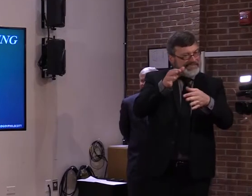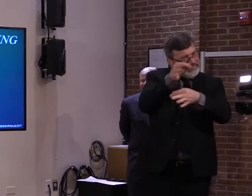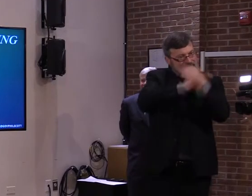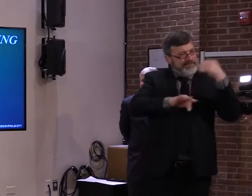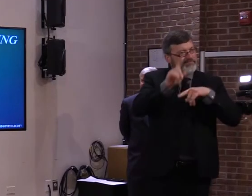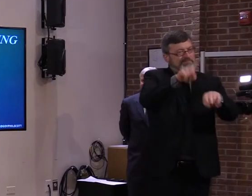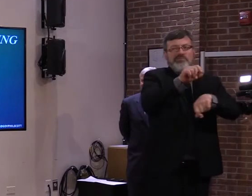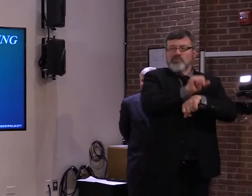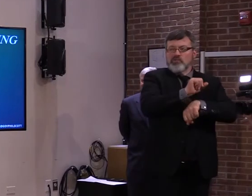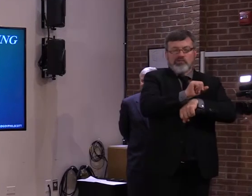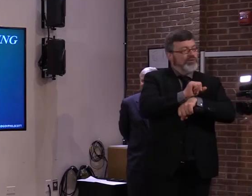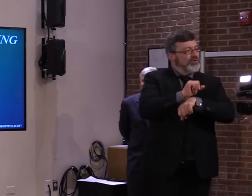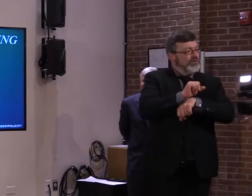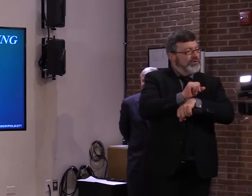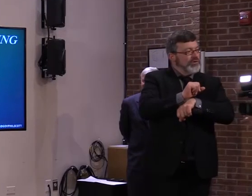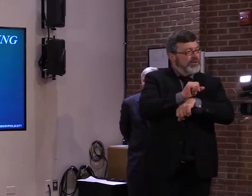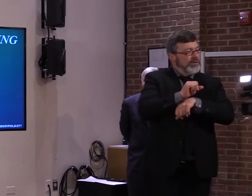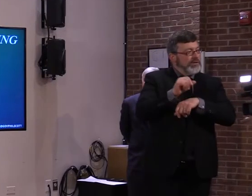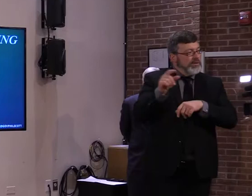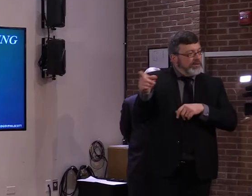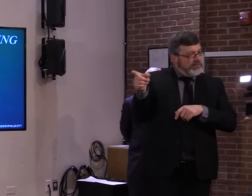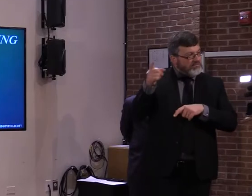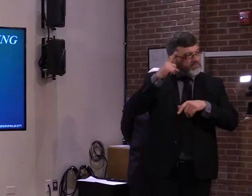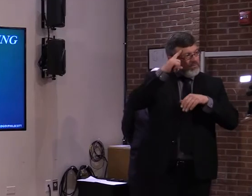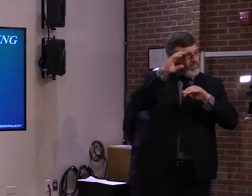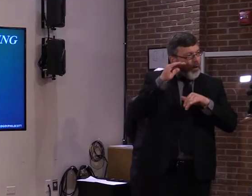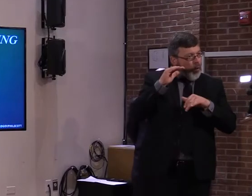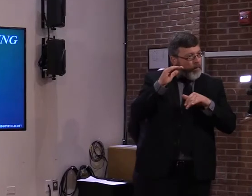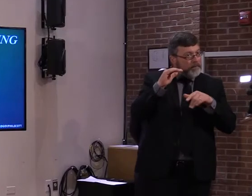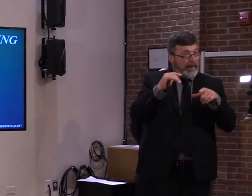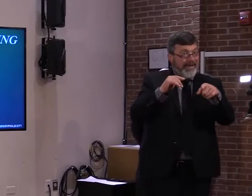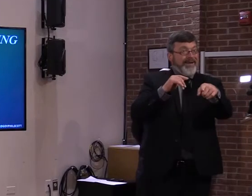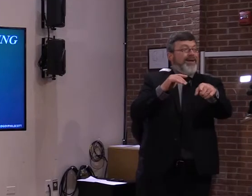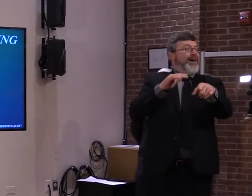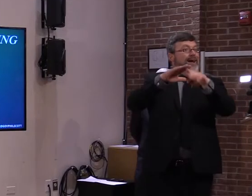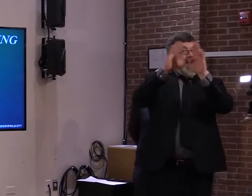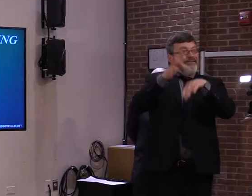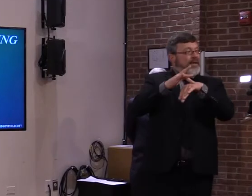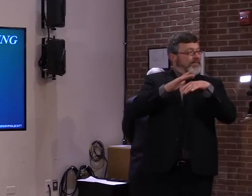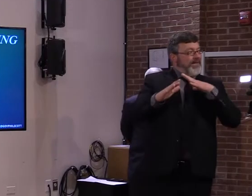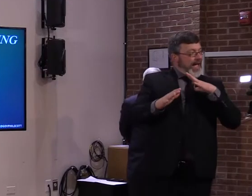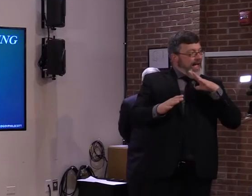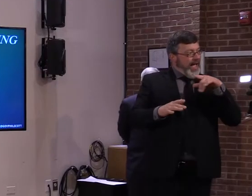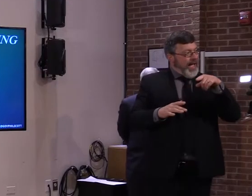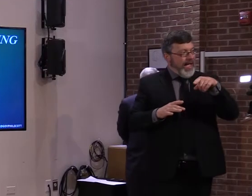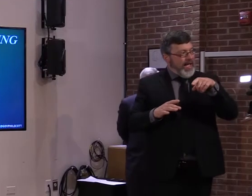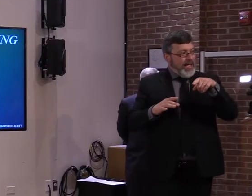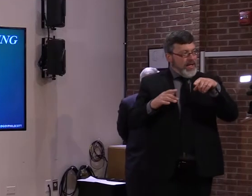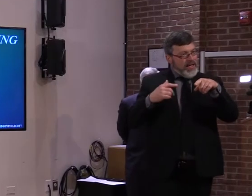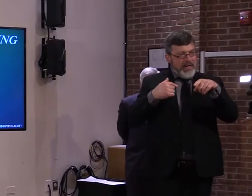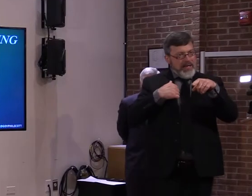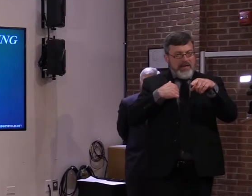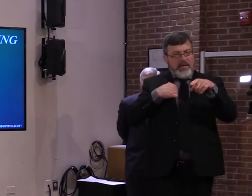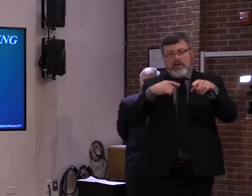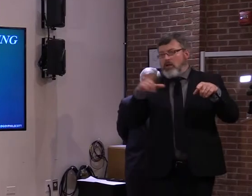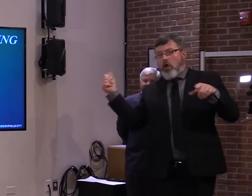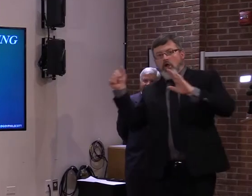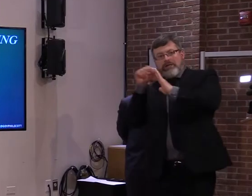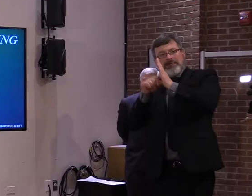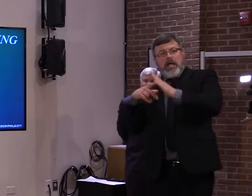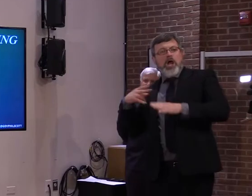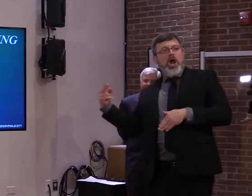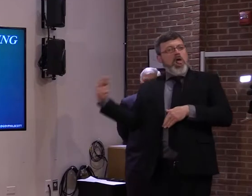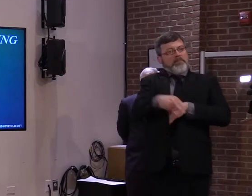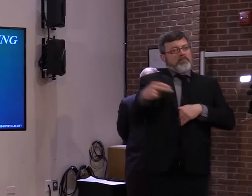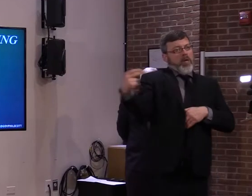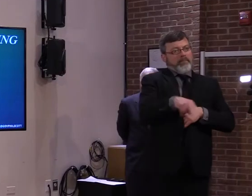or people might move to Vermont in anticipation of better housing than where they are. First of all, Guy, I'm surprised